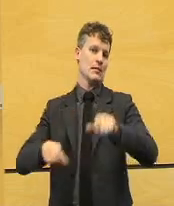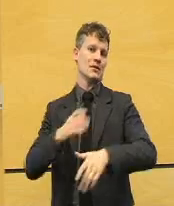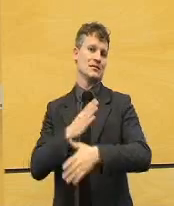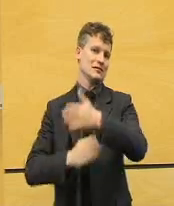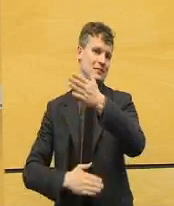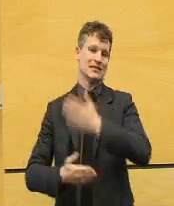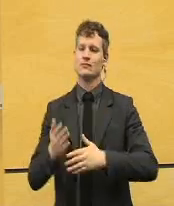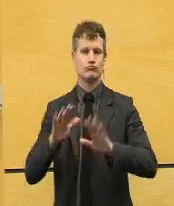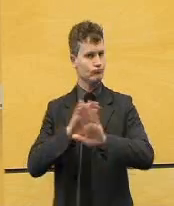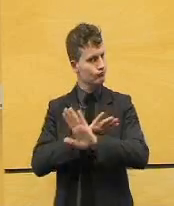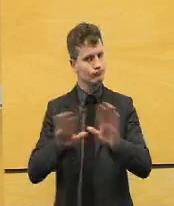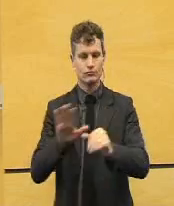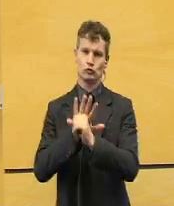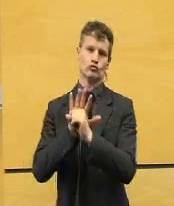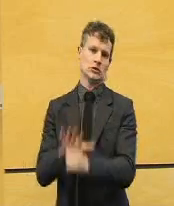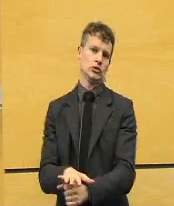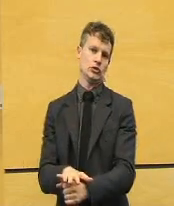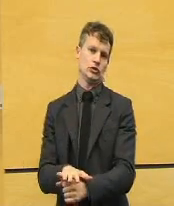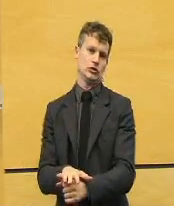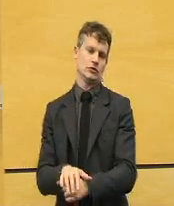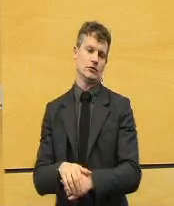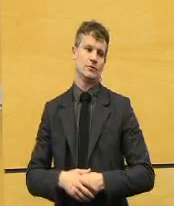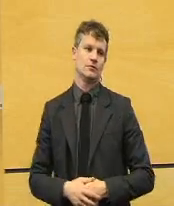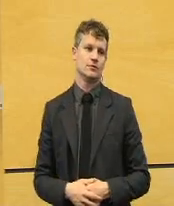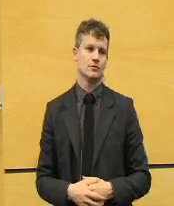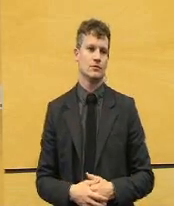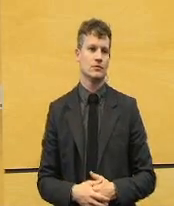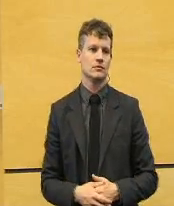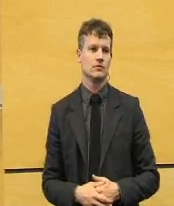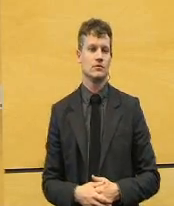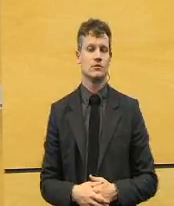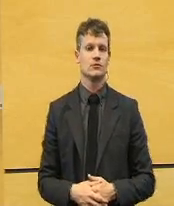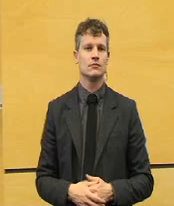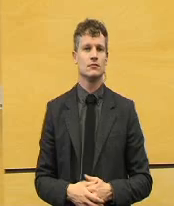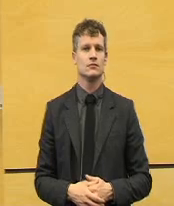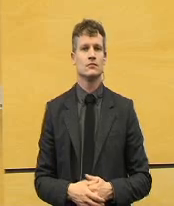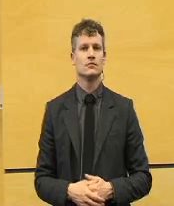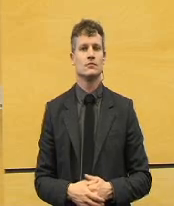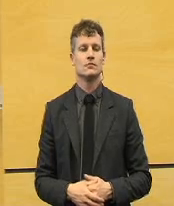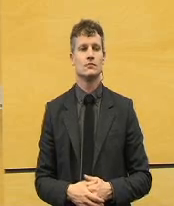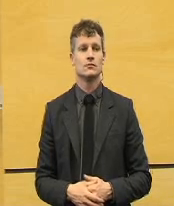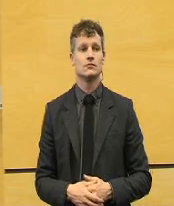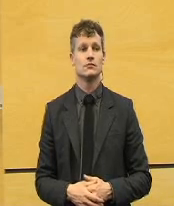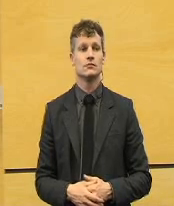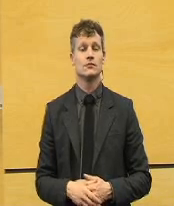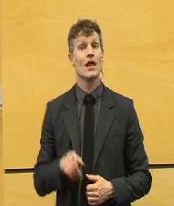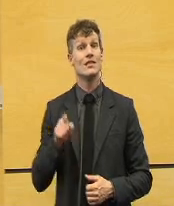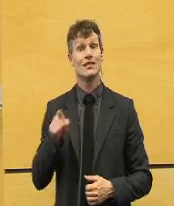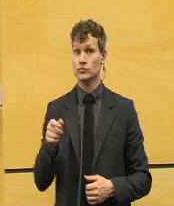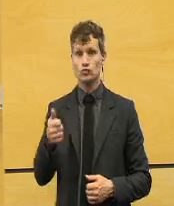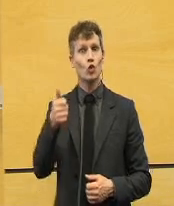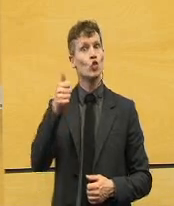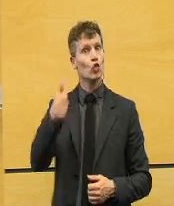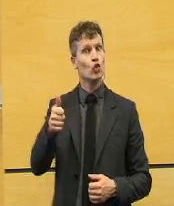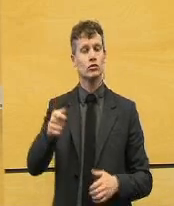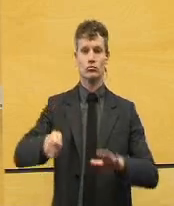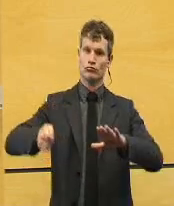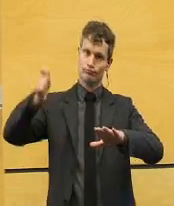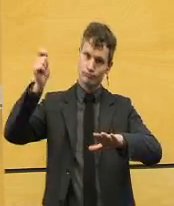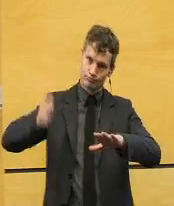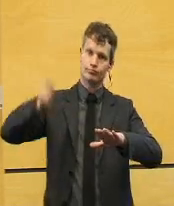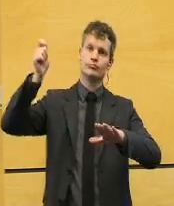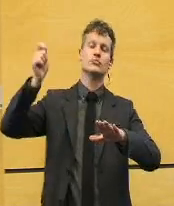from discrimination. These have set good precedents. For example, in